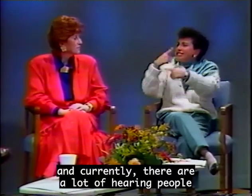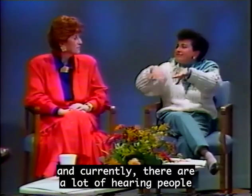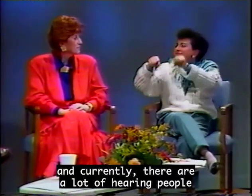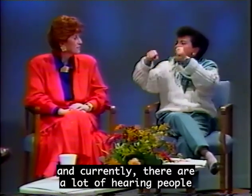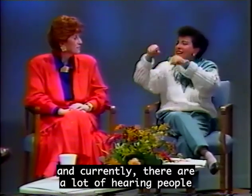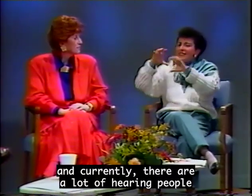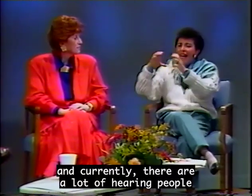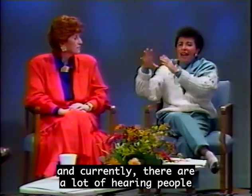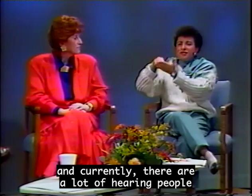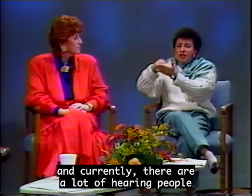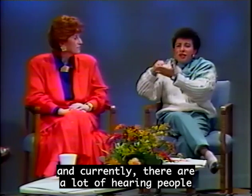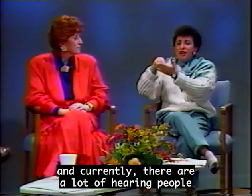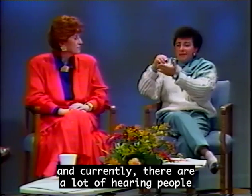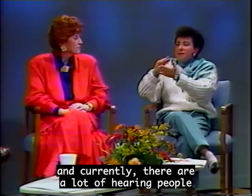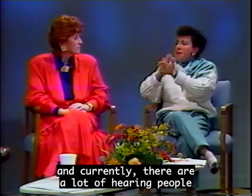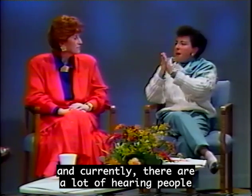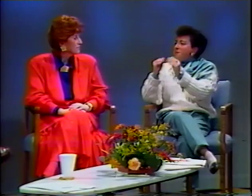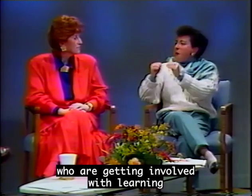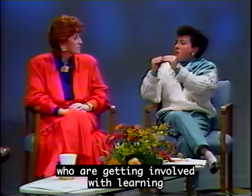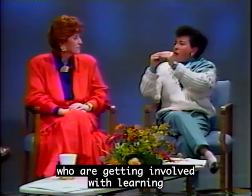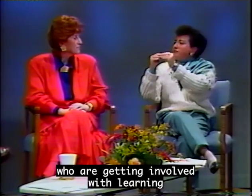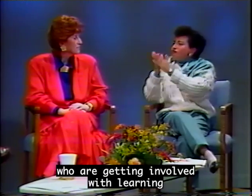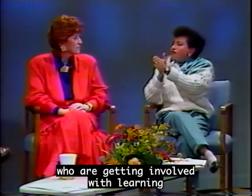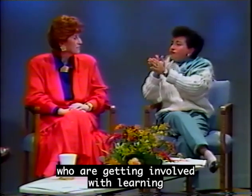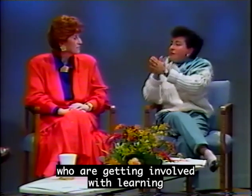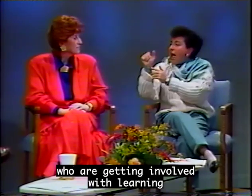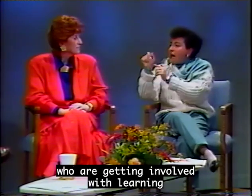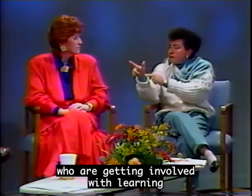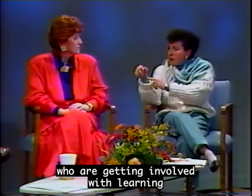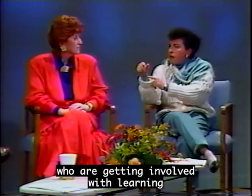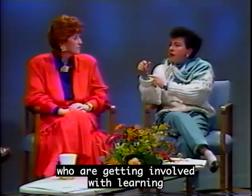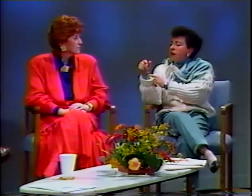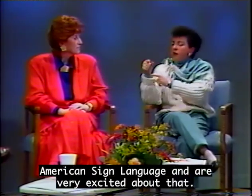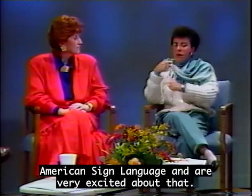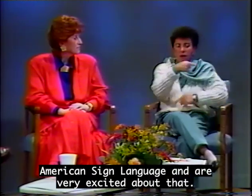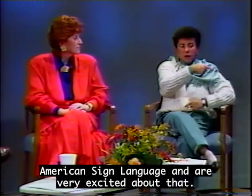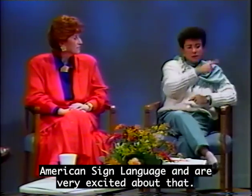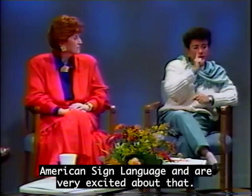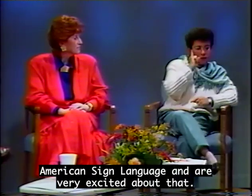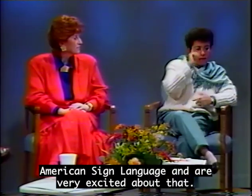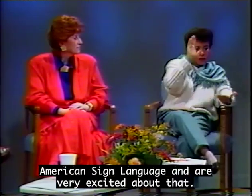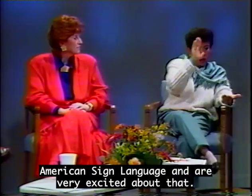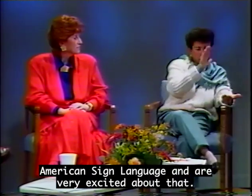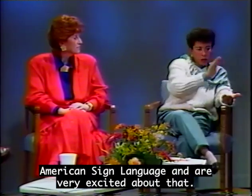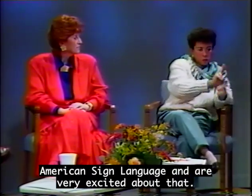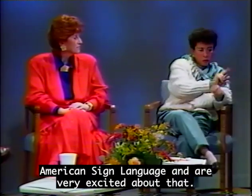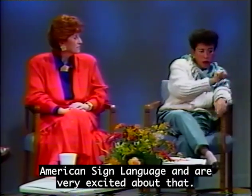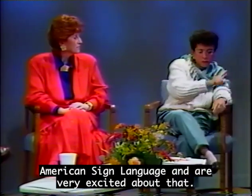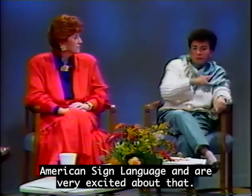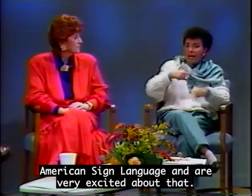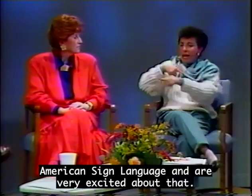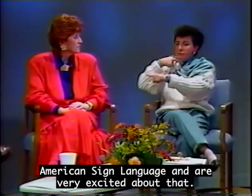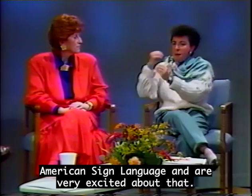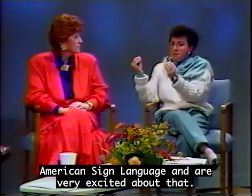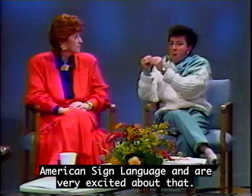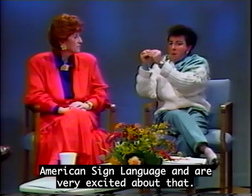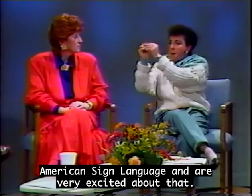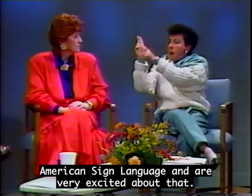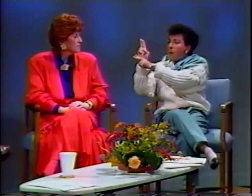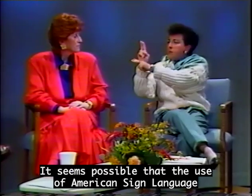And currently, there are a lot of hearing people who are getting involved with learning American Sign Language and are very excited about that.